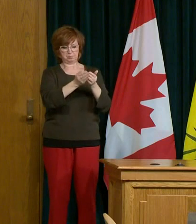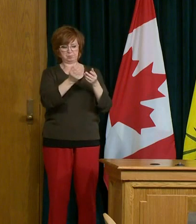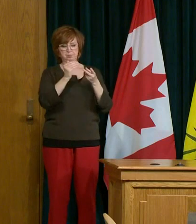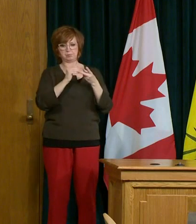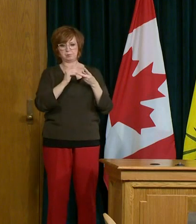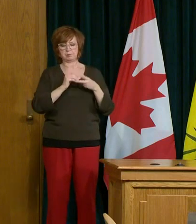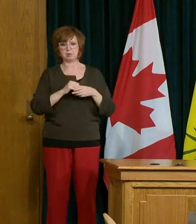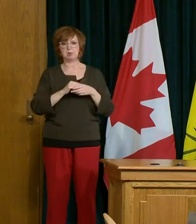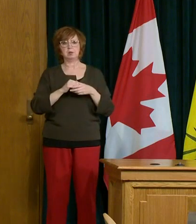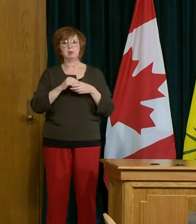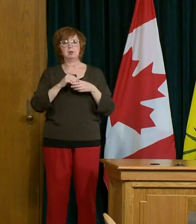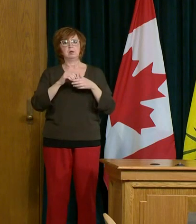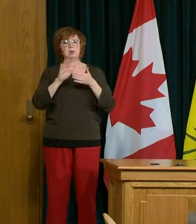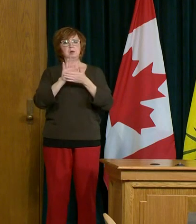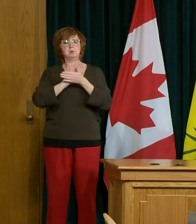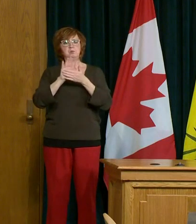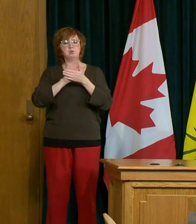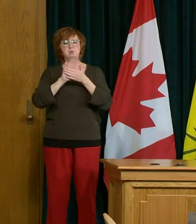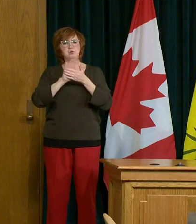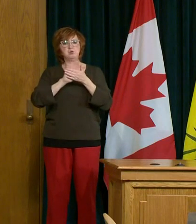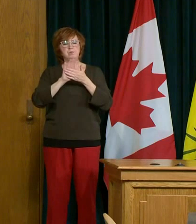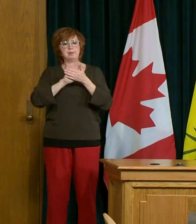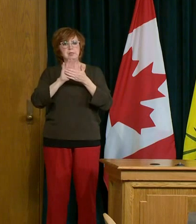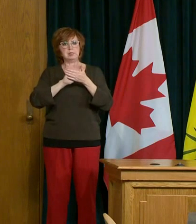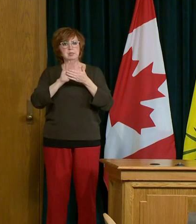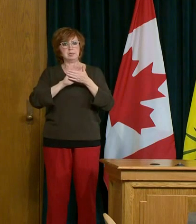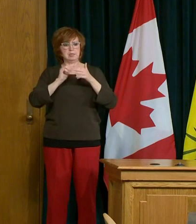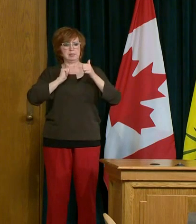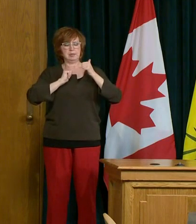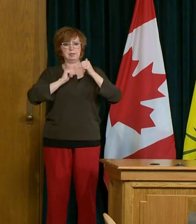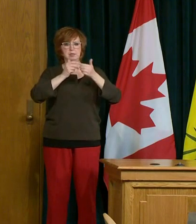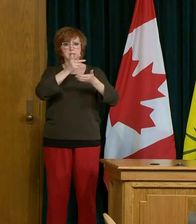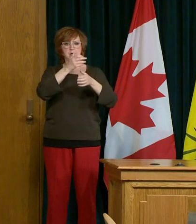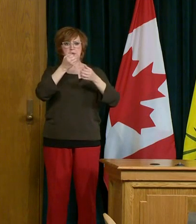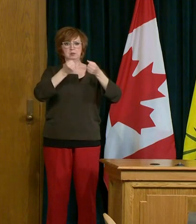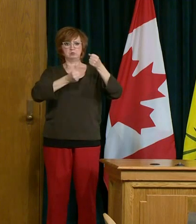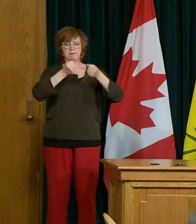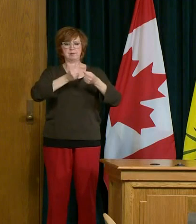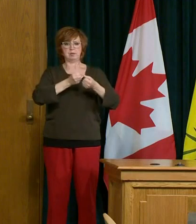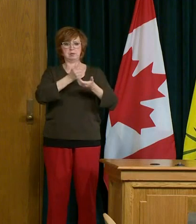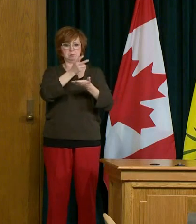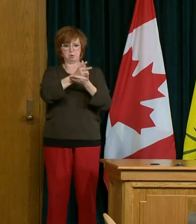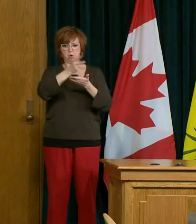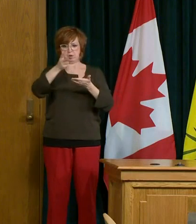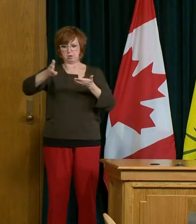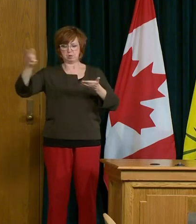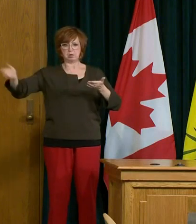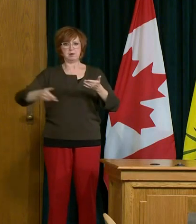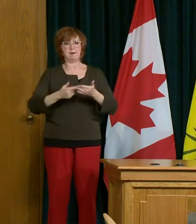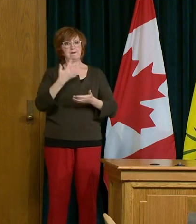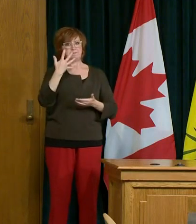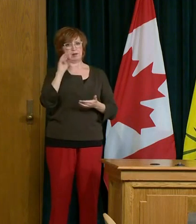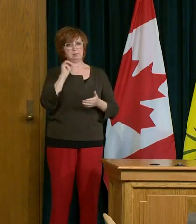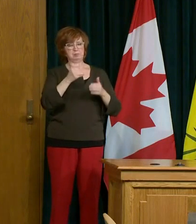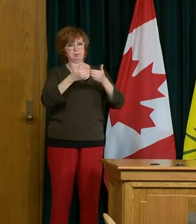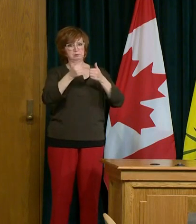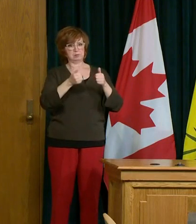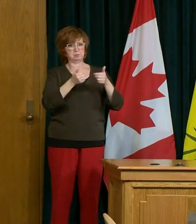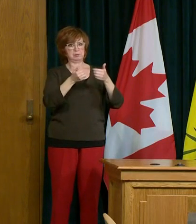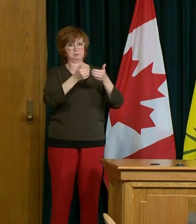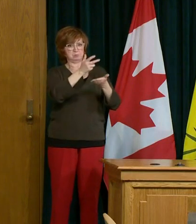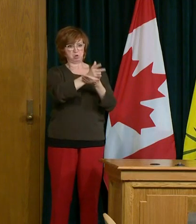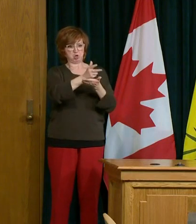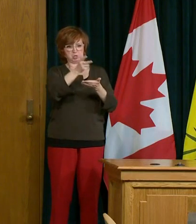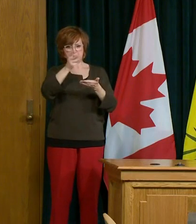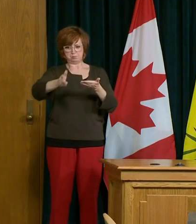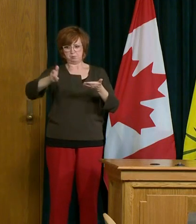drive-in theaters, cars will be parked 5 meters apart. You don't want people jumping from one car to another or handing things back and forth. And I